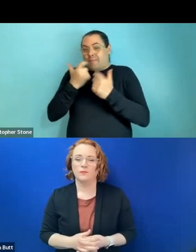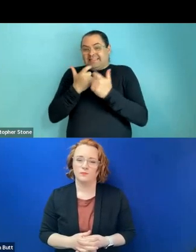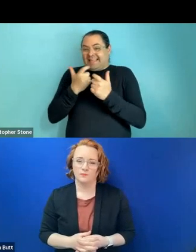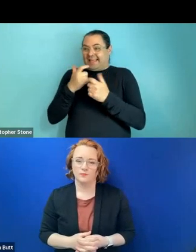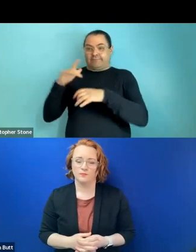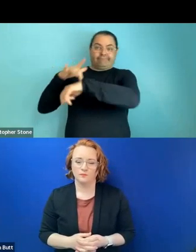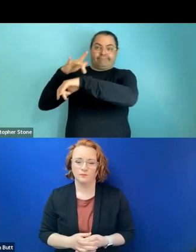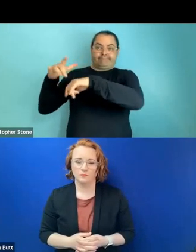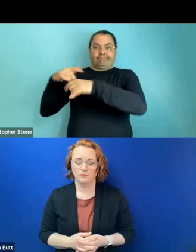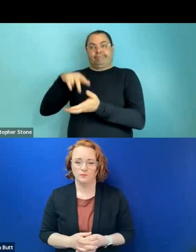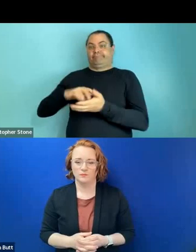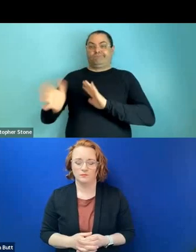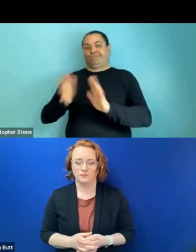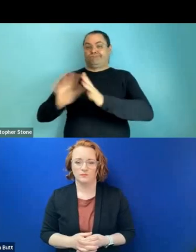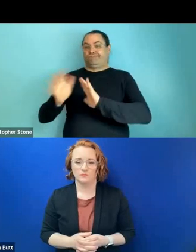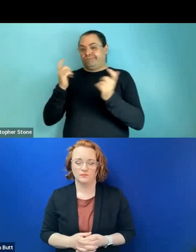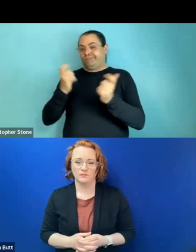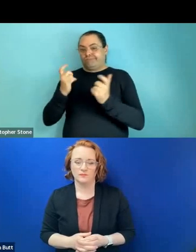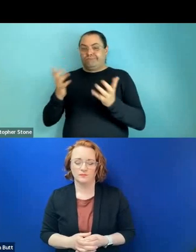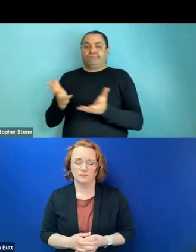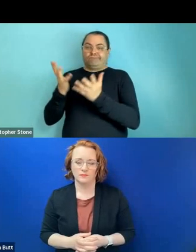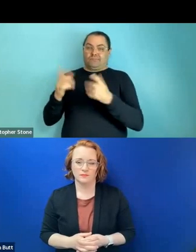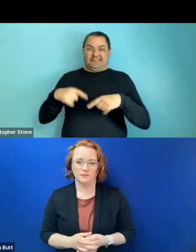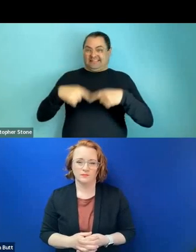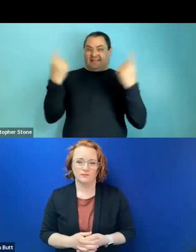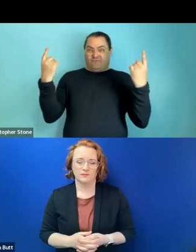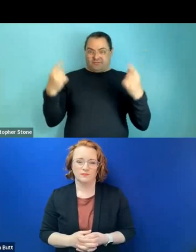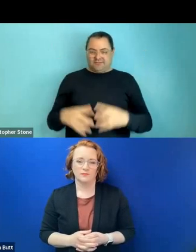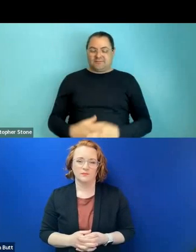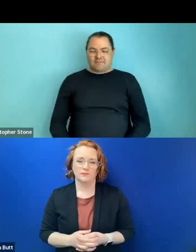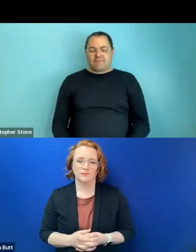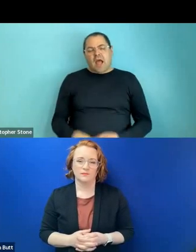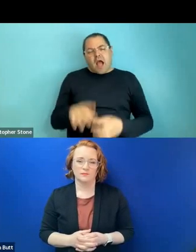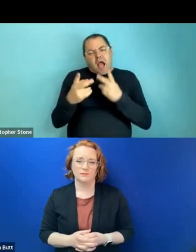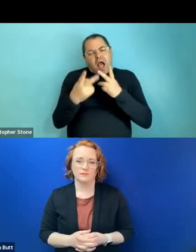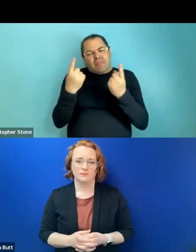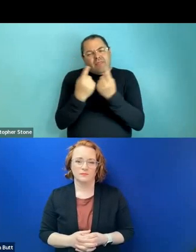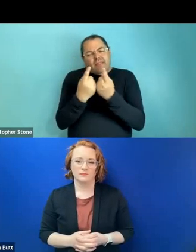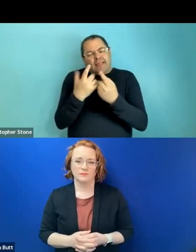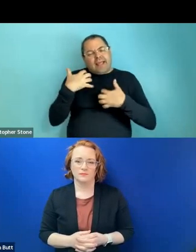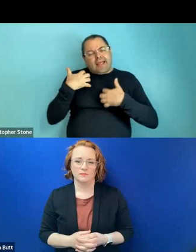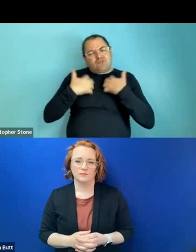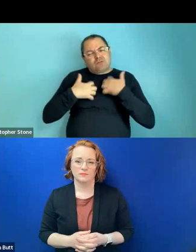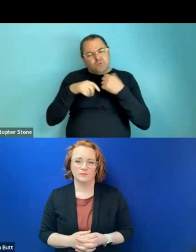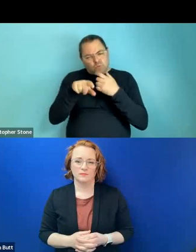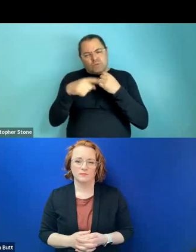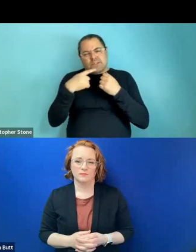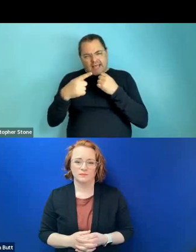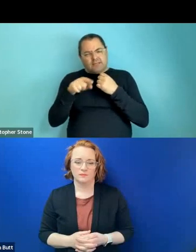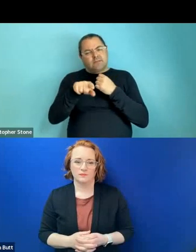where it's Yes. by complete contrast. Yes. Another thing that I'm interested in, Jenny, you've told us that German is